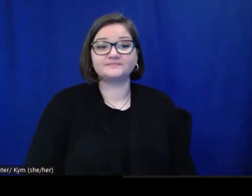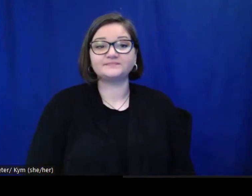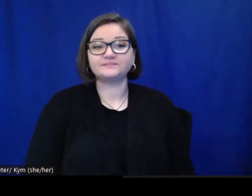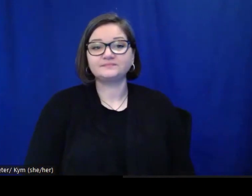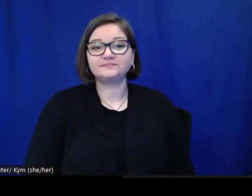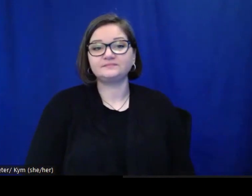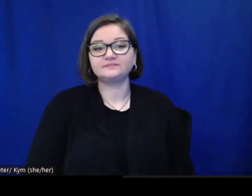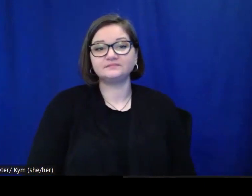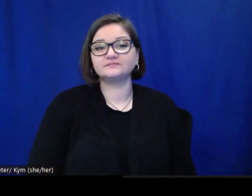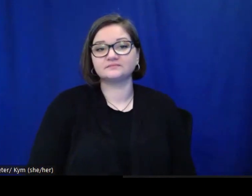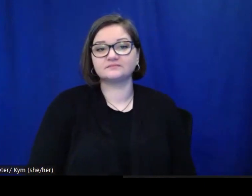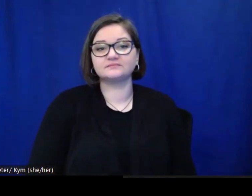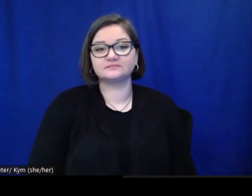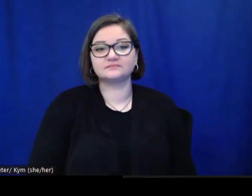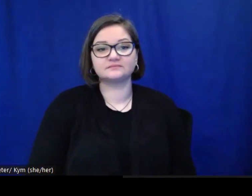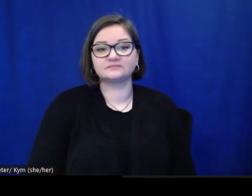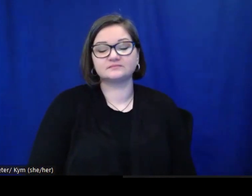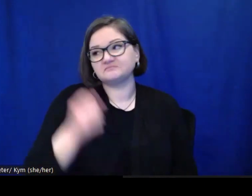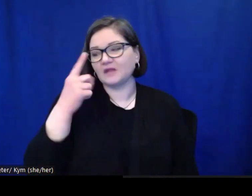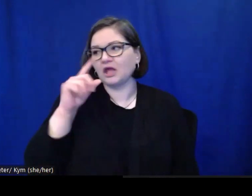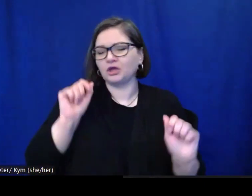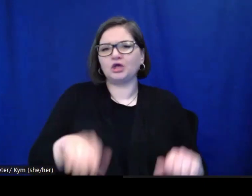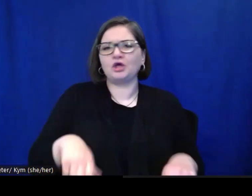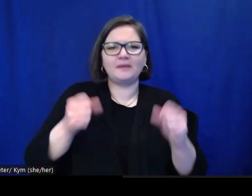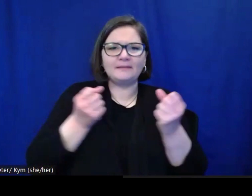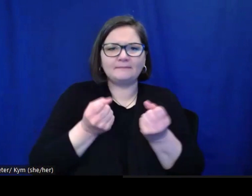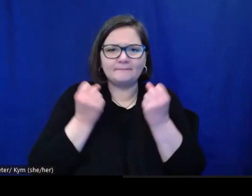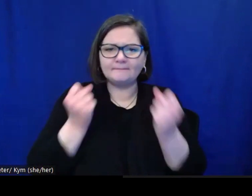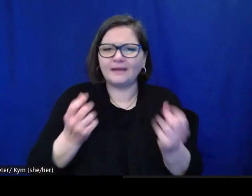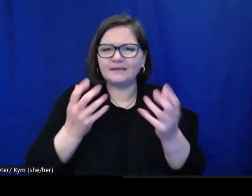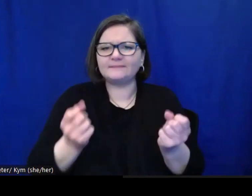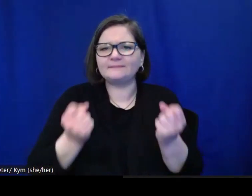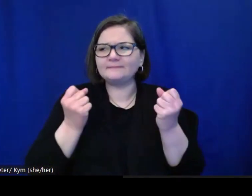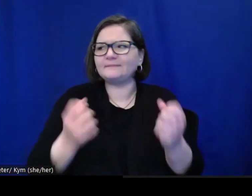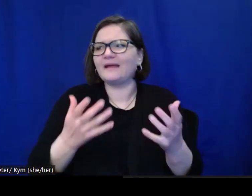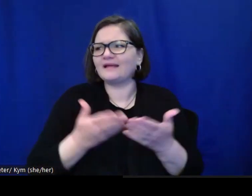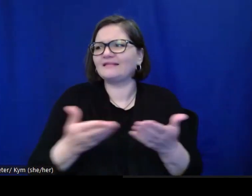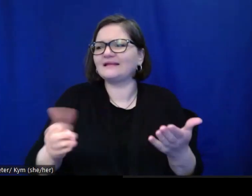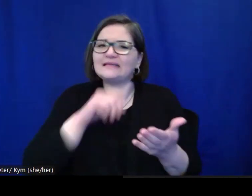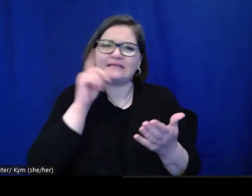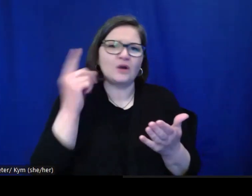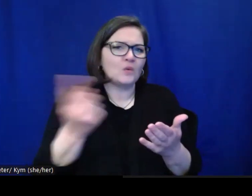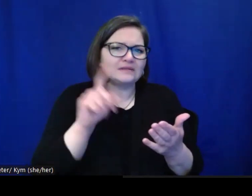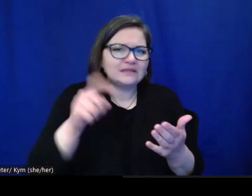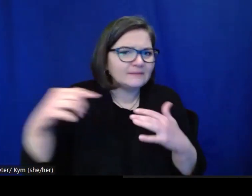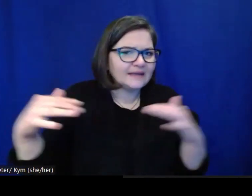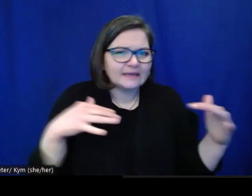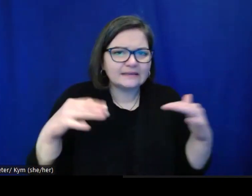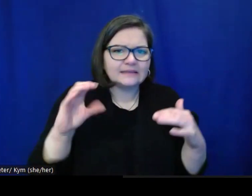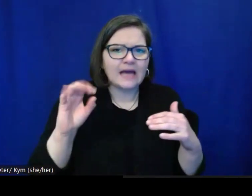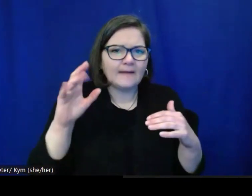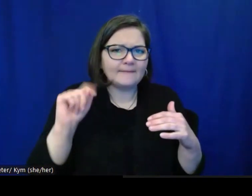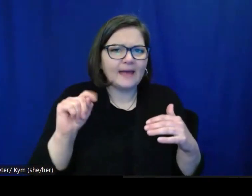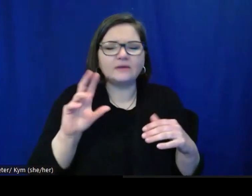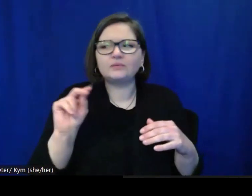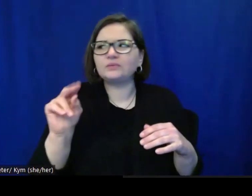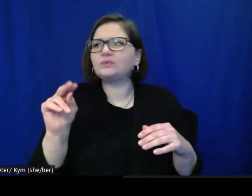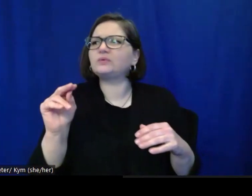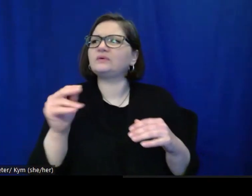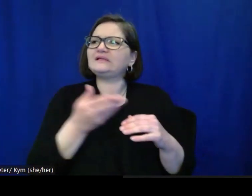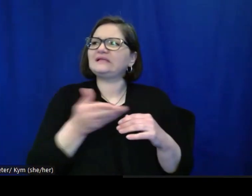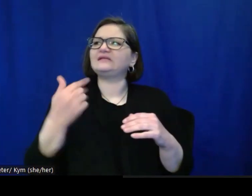And this could be many things. It doesn't always have to be combat. Some of the things that we see in military